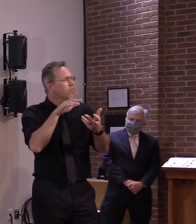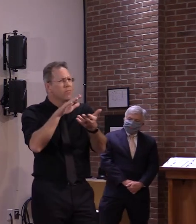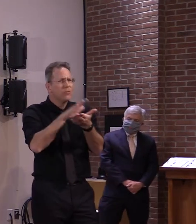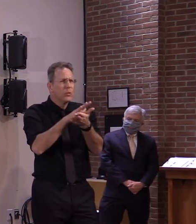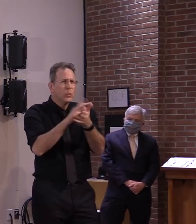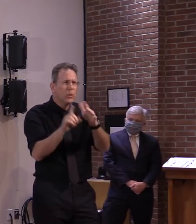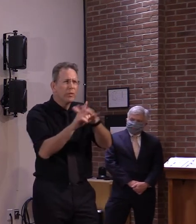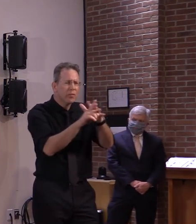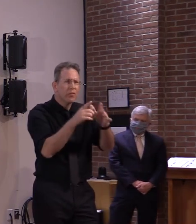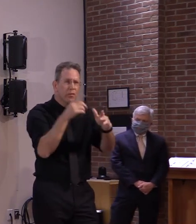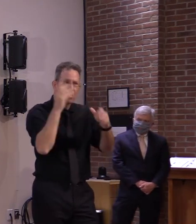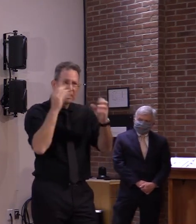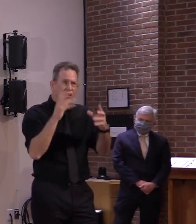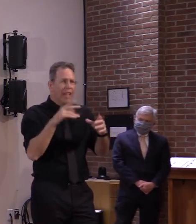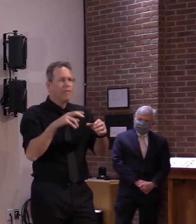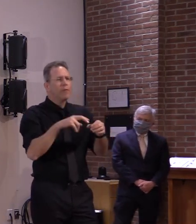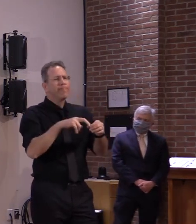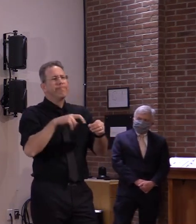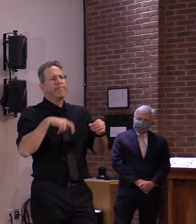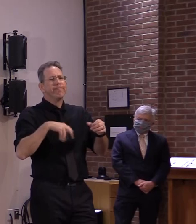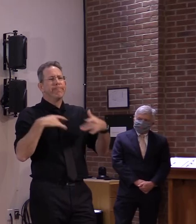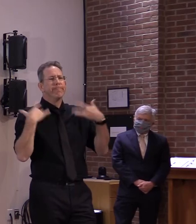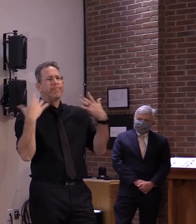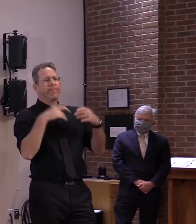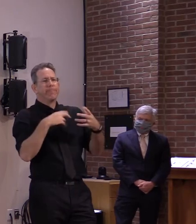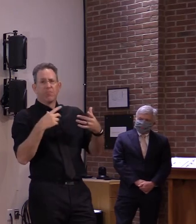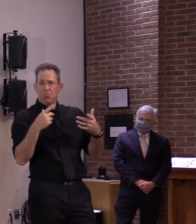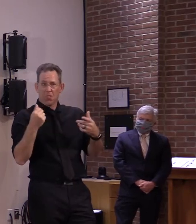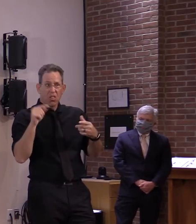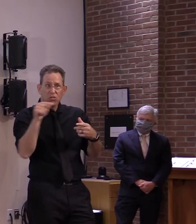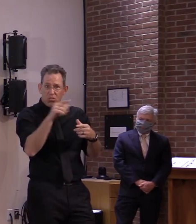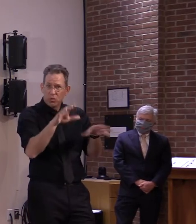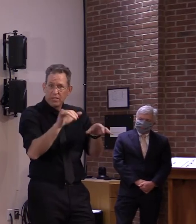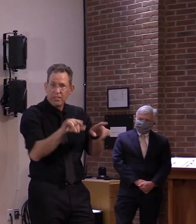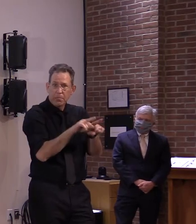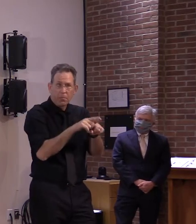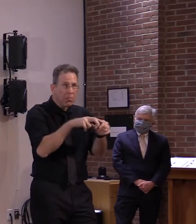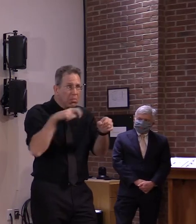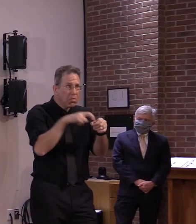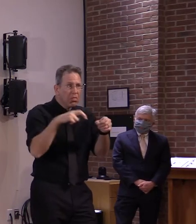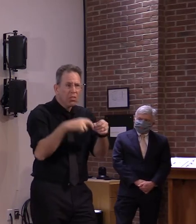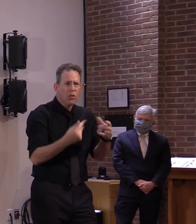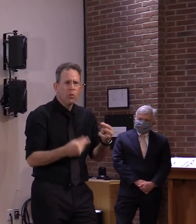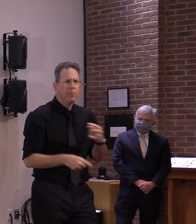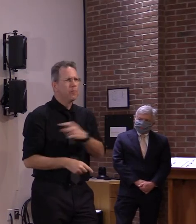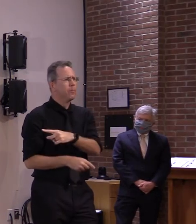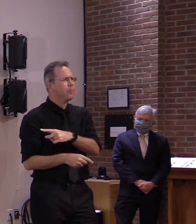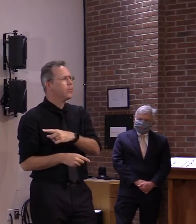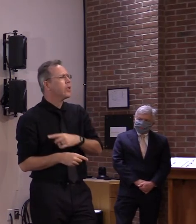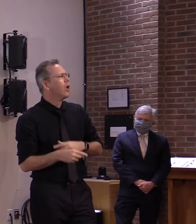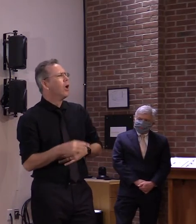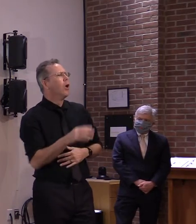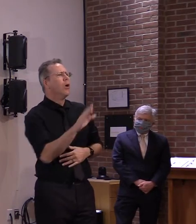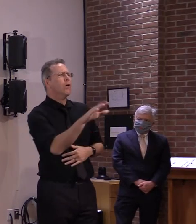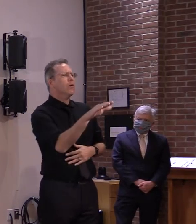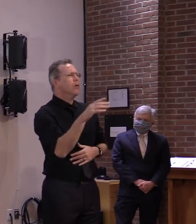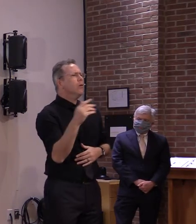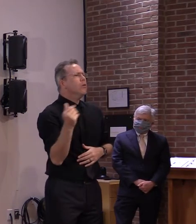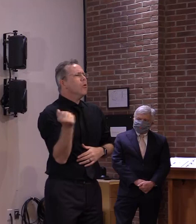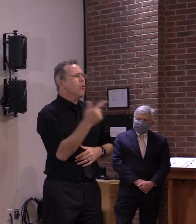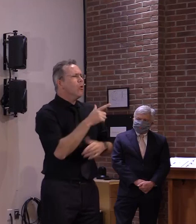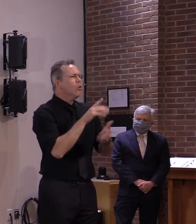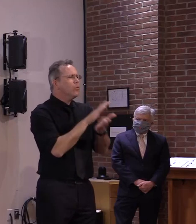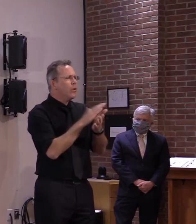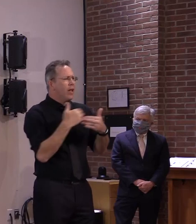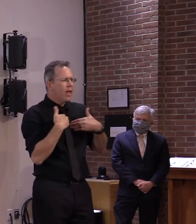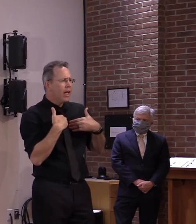Yeah, in terms of if you're asking how many schools, I think almost all of them are operating in some form of hybrid learning. And certainly, I think our